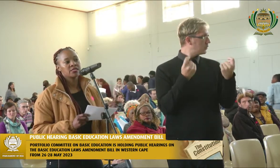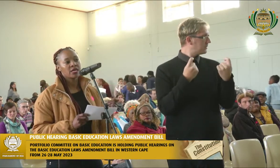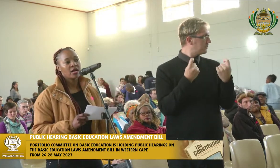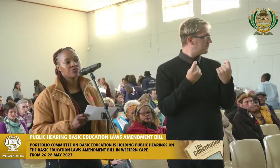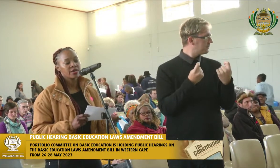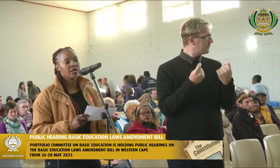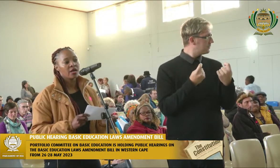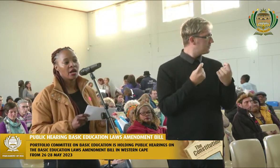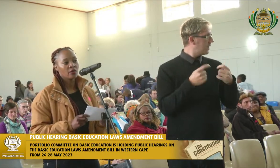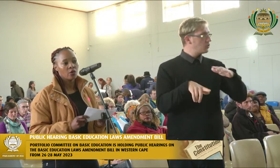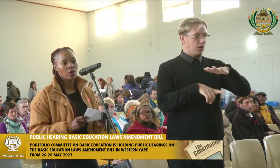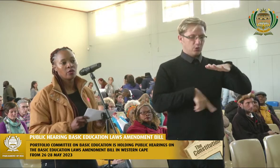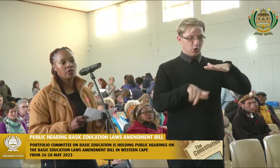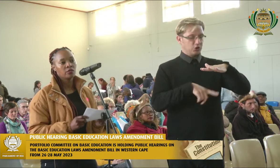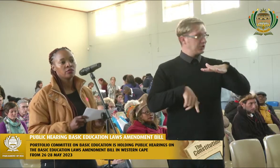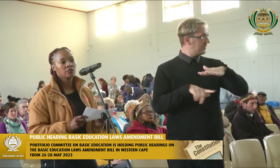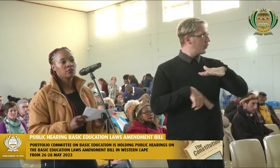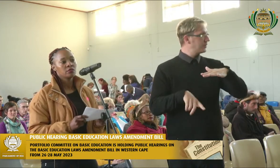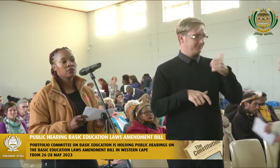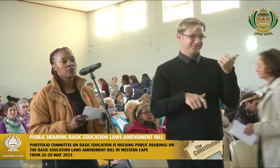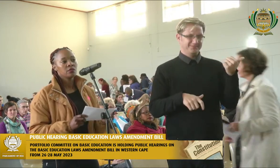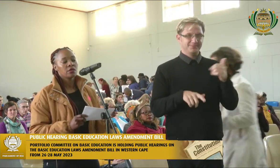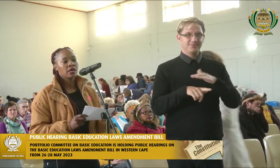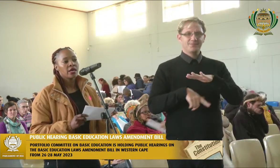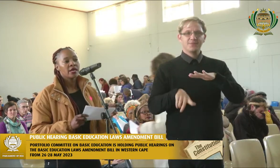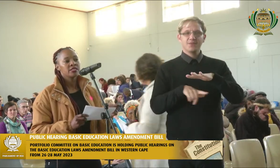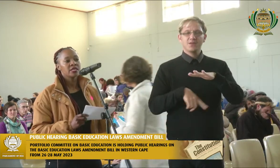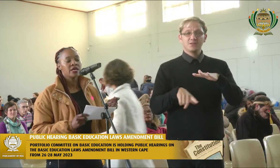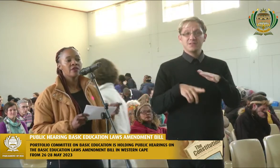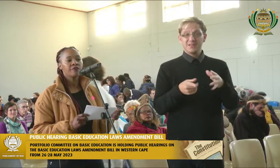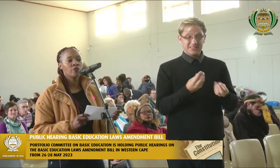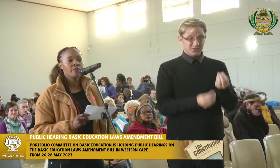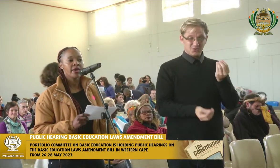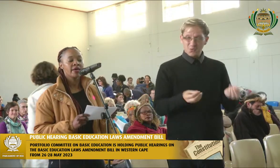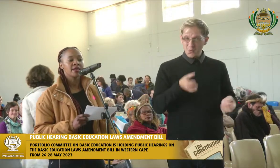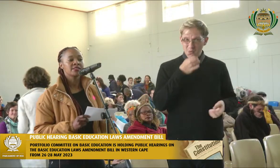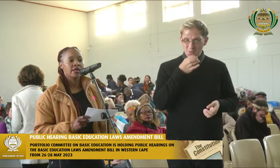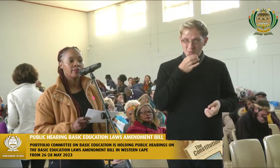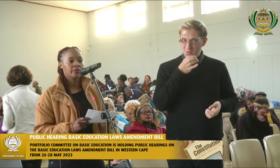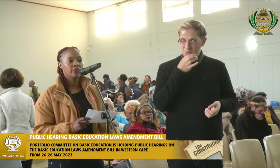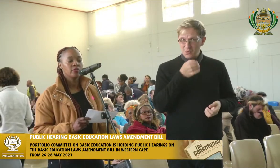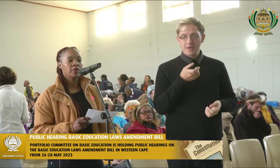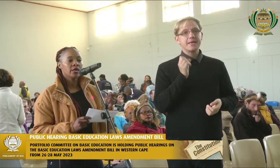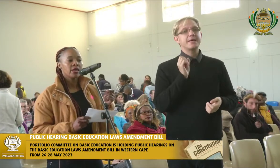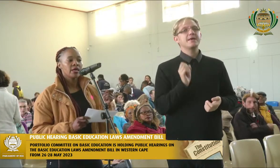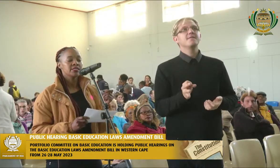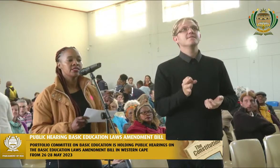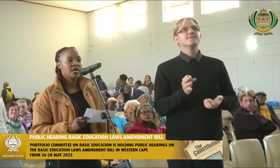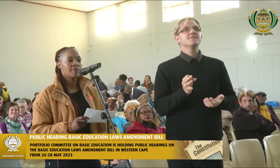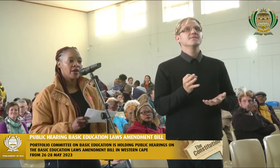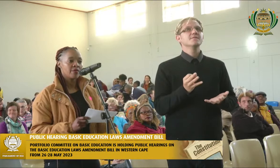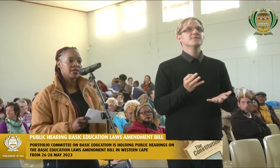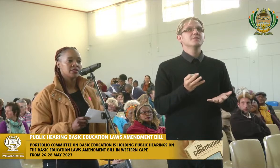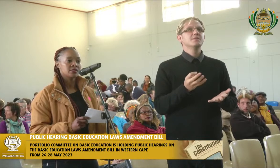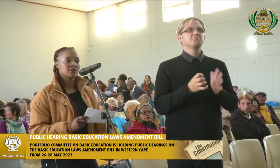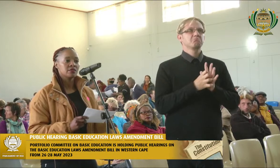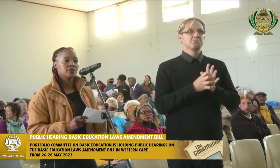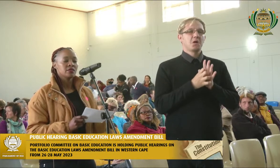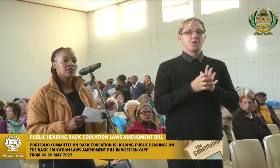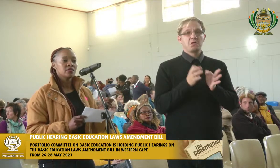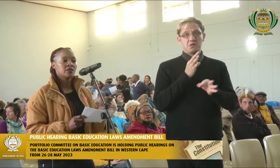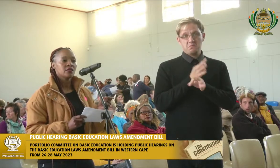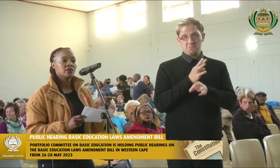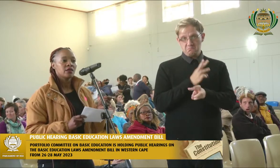most kids are drinking alcohol. And if we make example and take parents